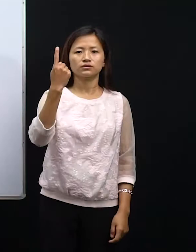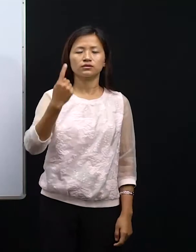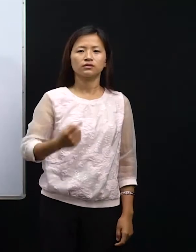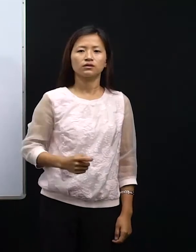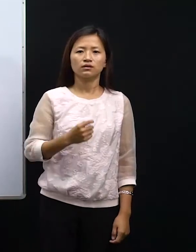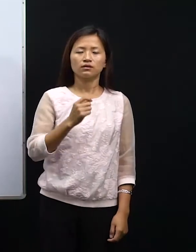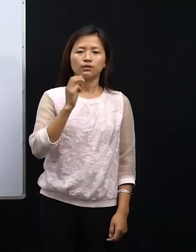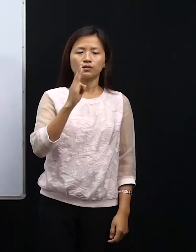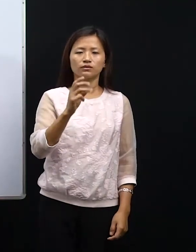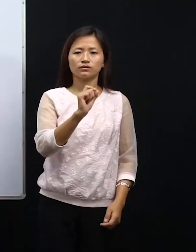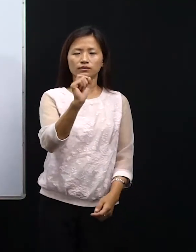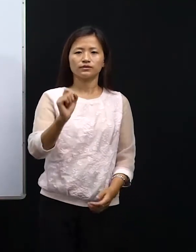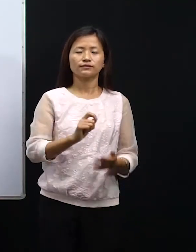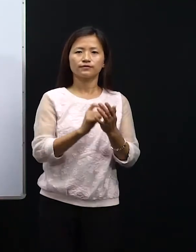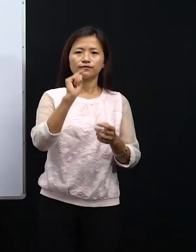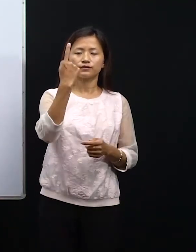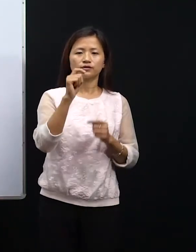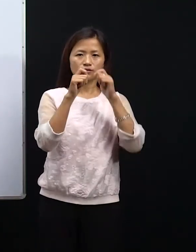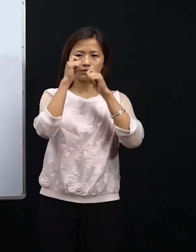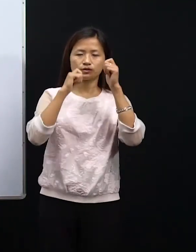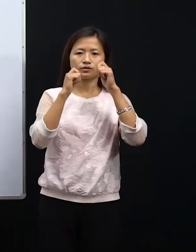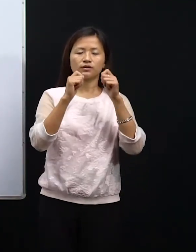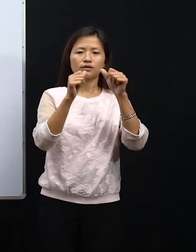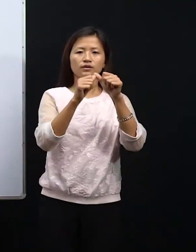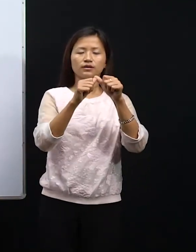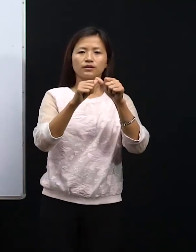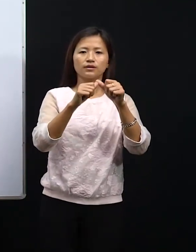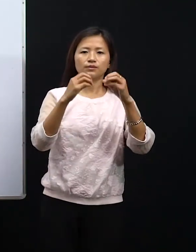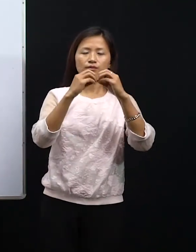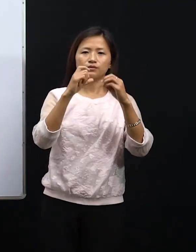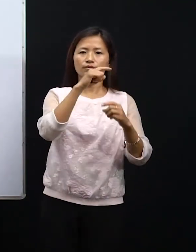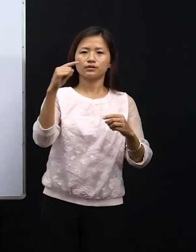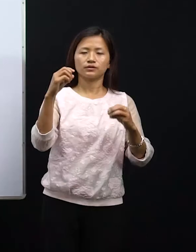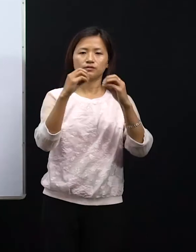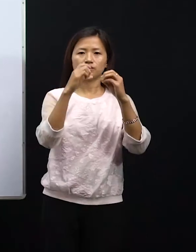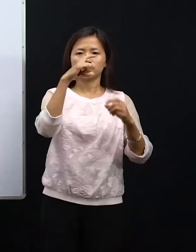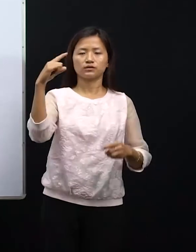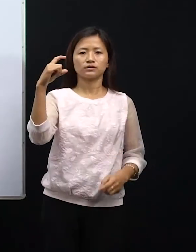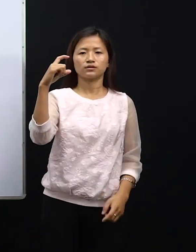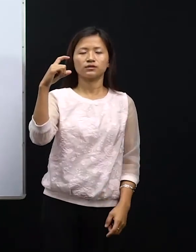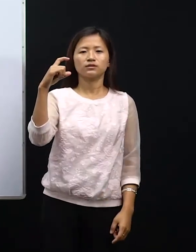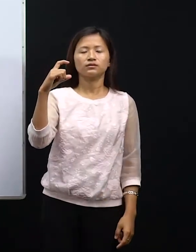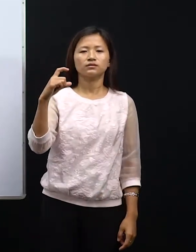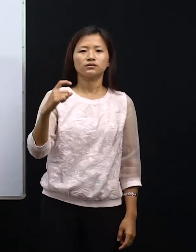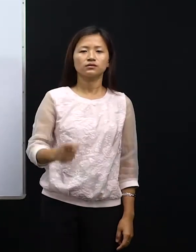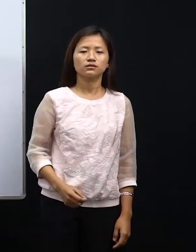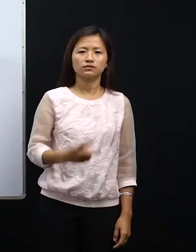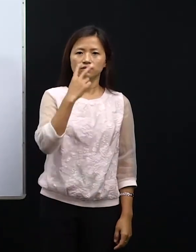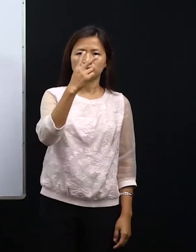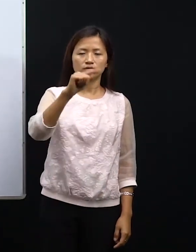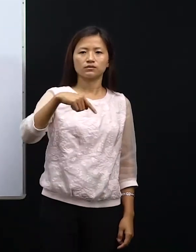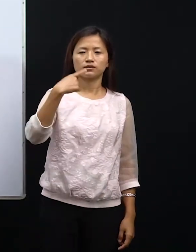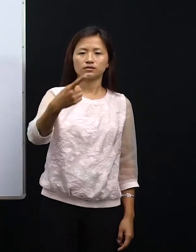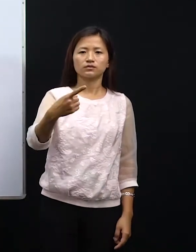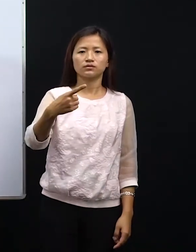I will write the first expression, AB minus BC. Alright. Now if you look at the